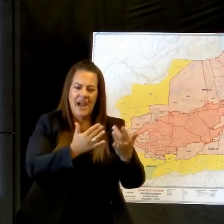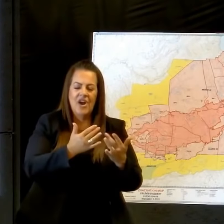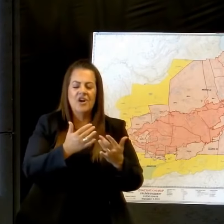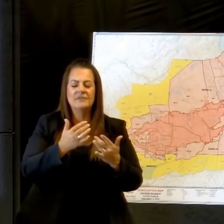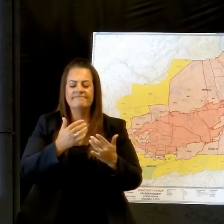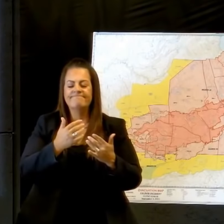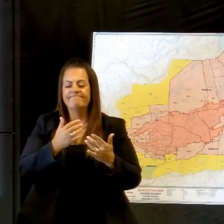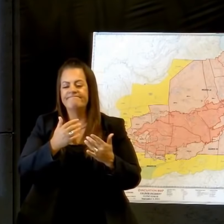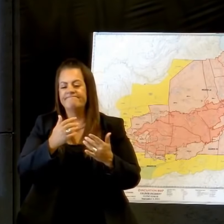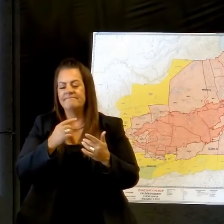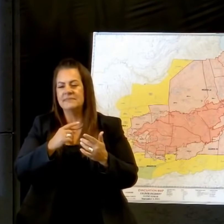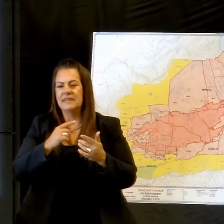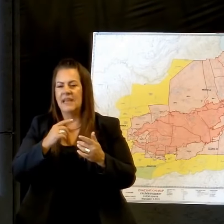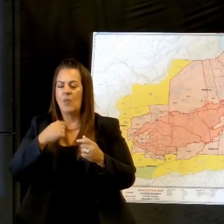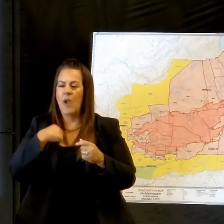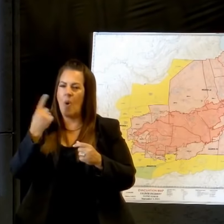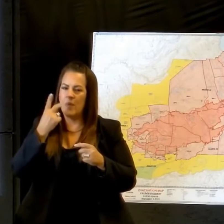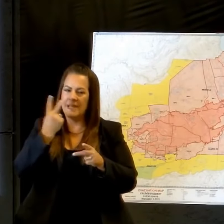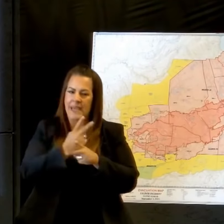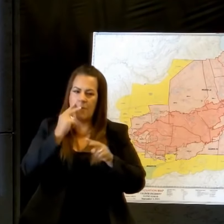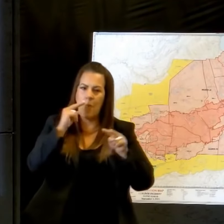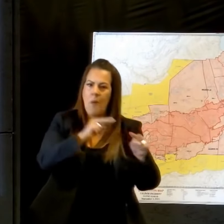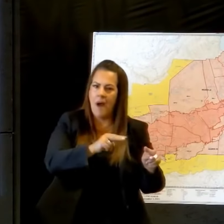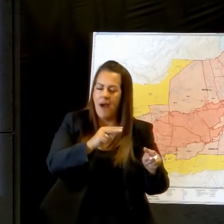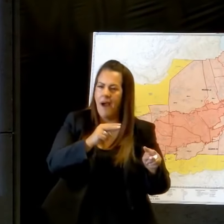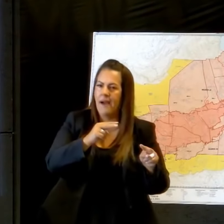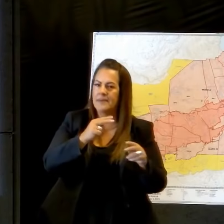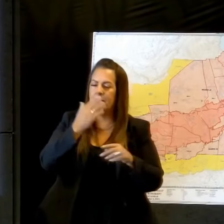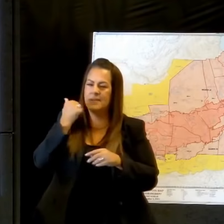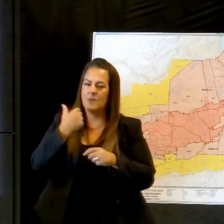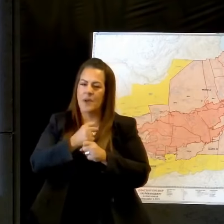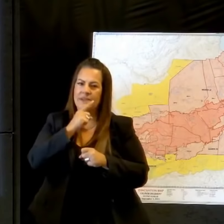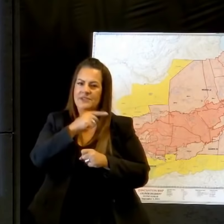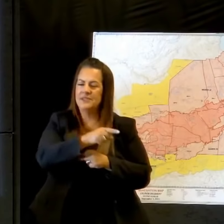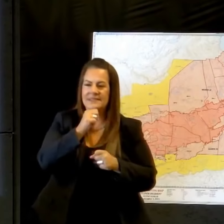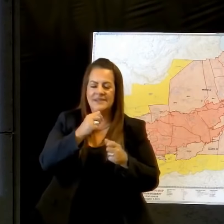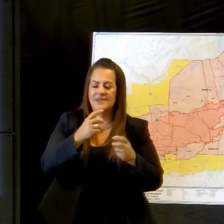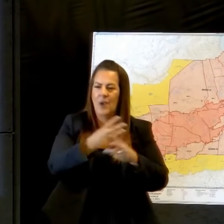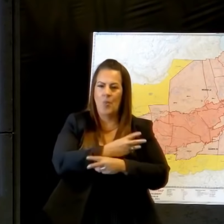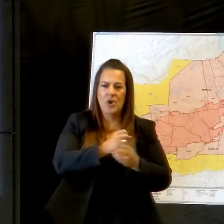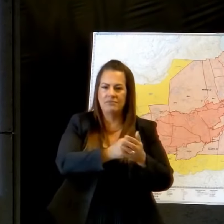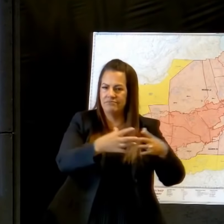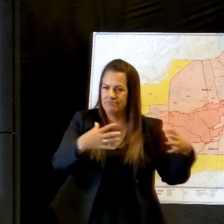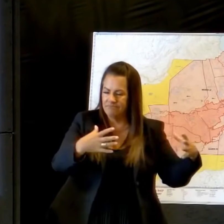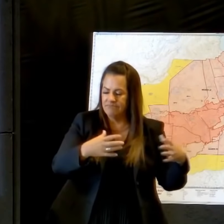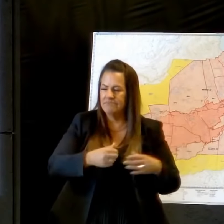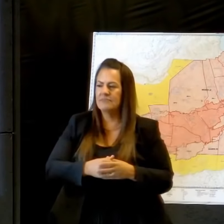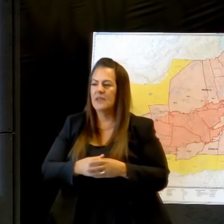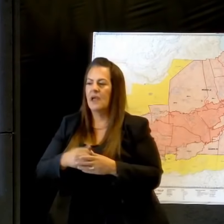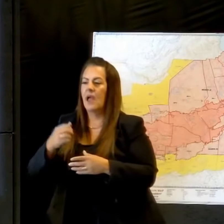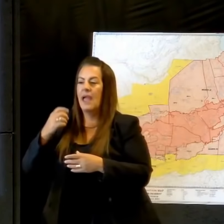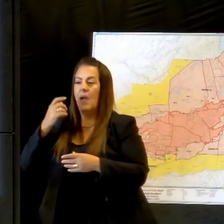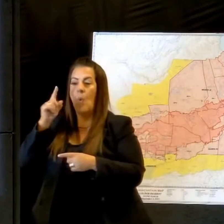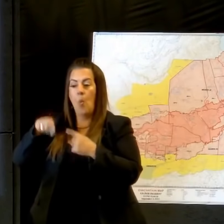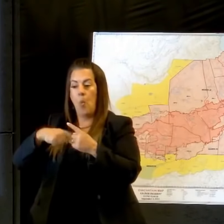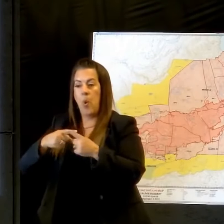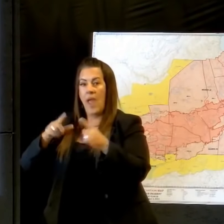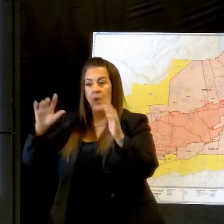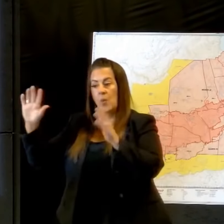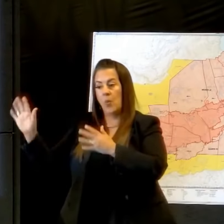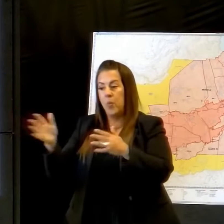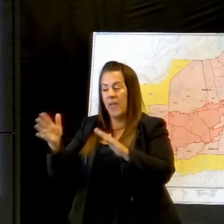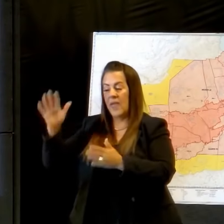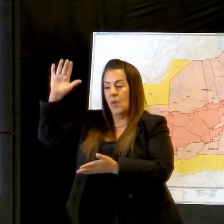causing this fire to grow exponentially. So once we get the wind to slow down, we're going to see those spot fire distances slow down. But we are still going to see